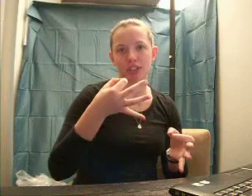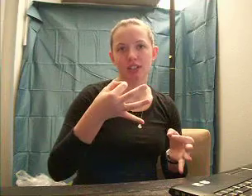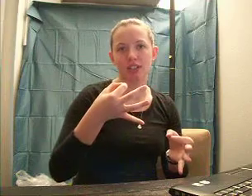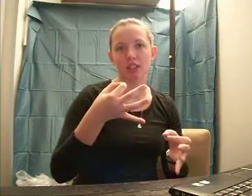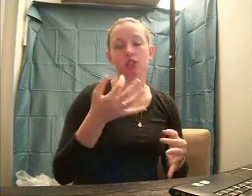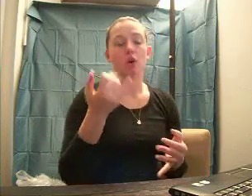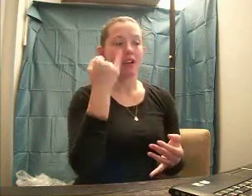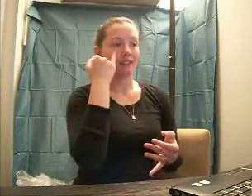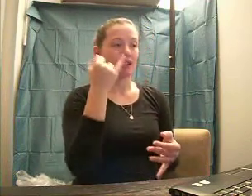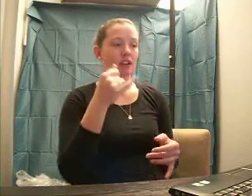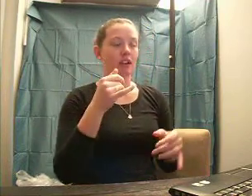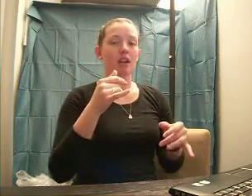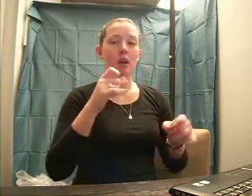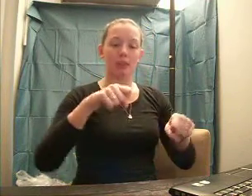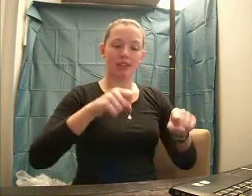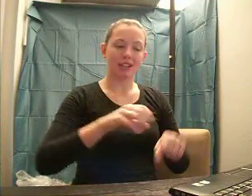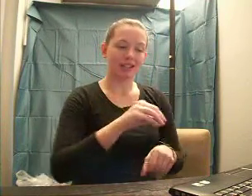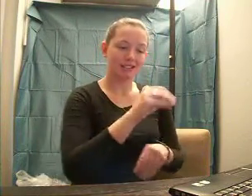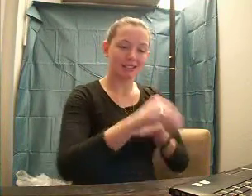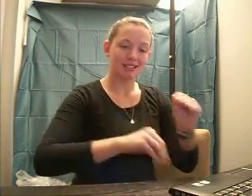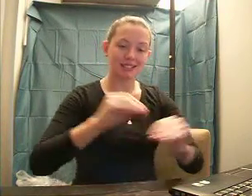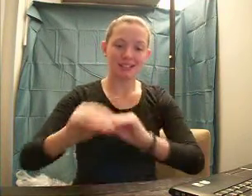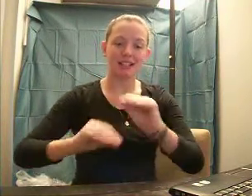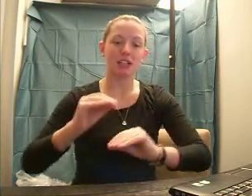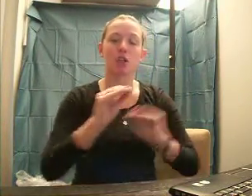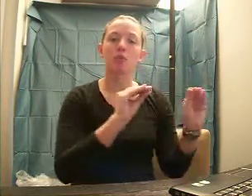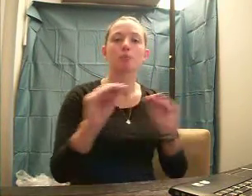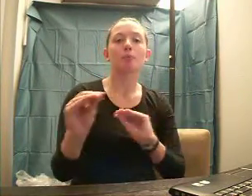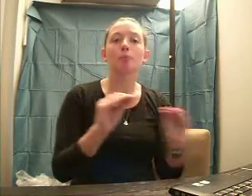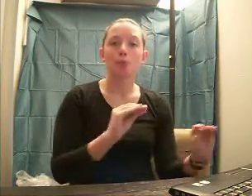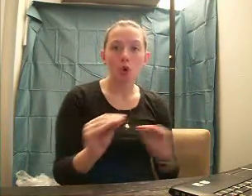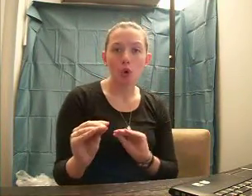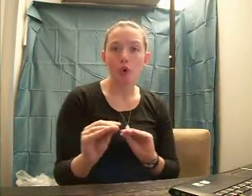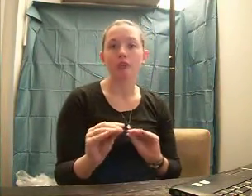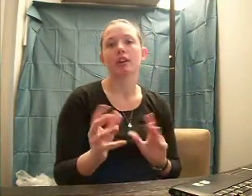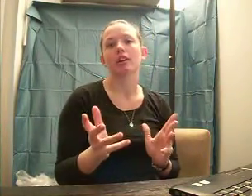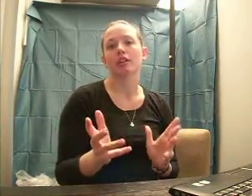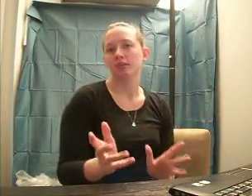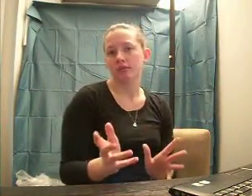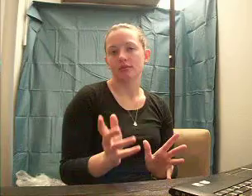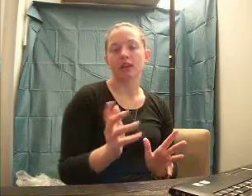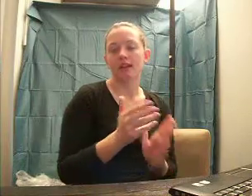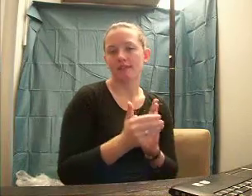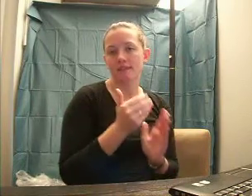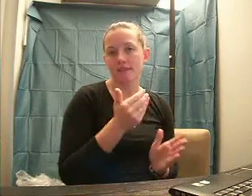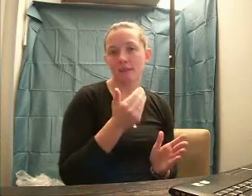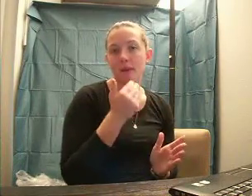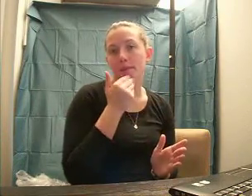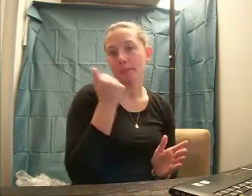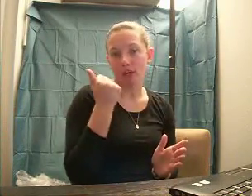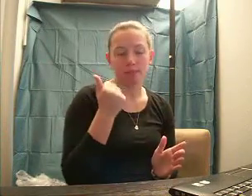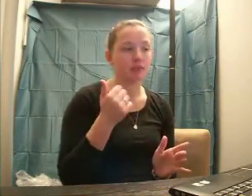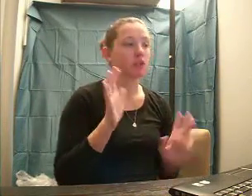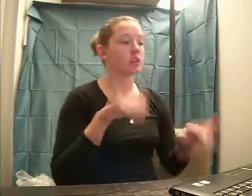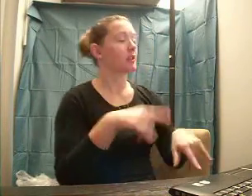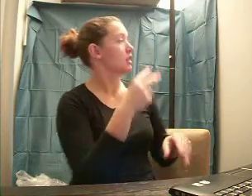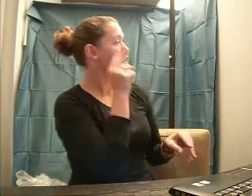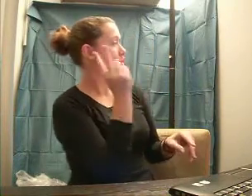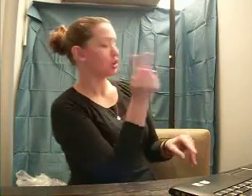dexterous. And we'll see you have to both perceive and act on the world, which has a lot of problems. But let me show you cutting-edge robotics. Now, a lot of robotics is very